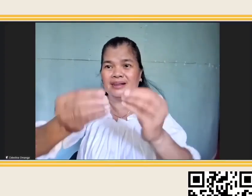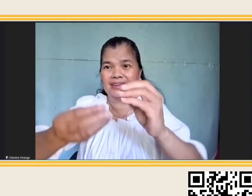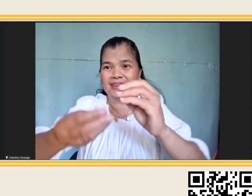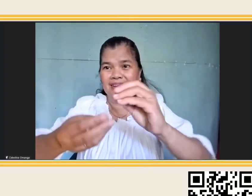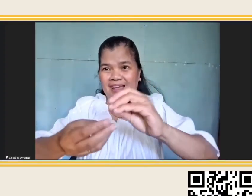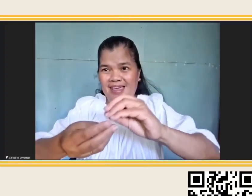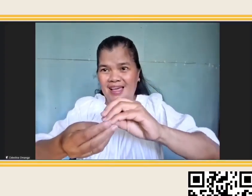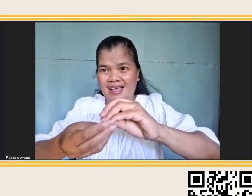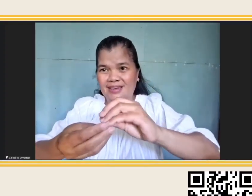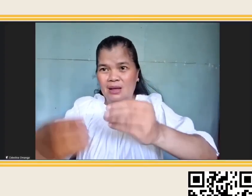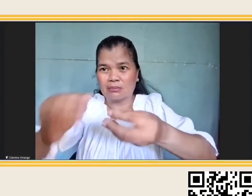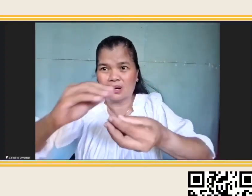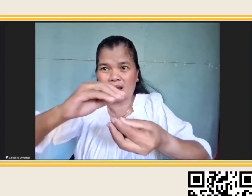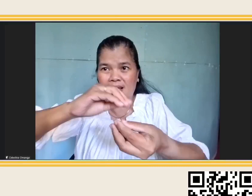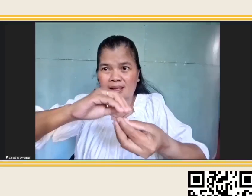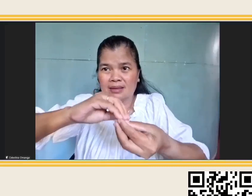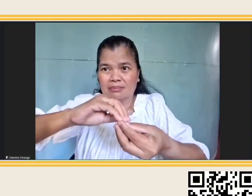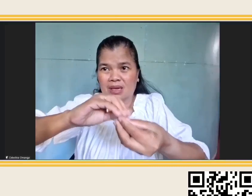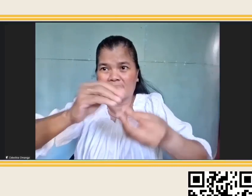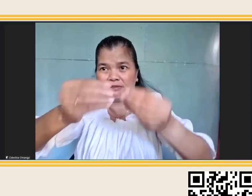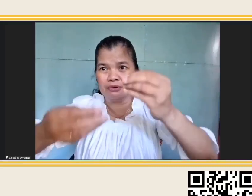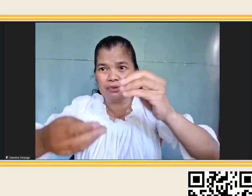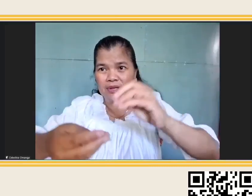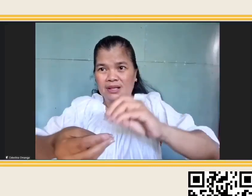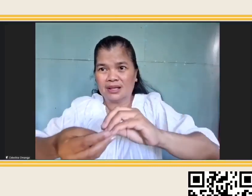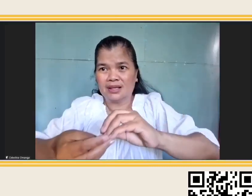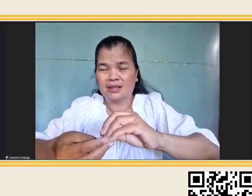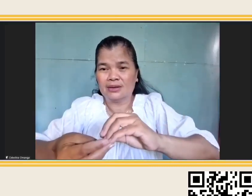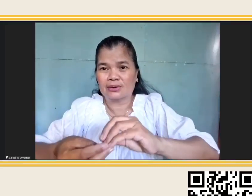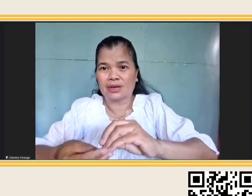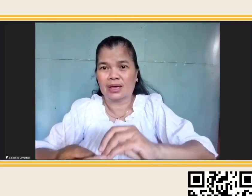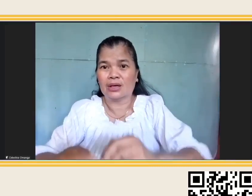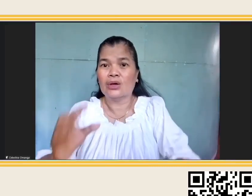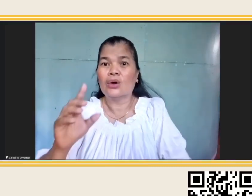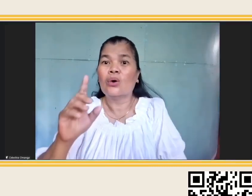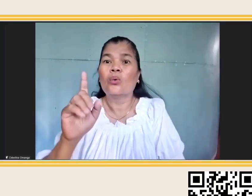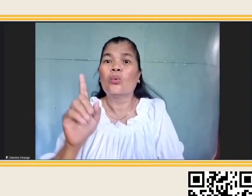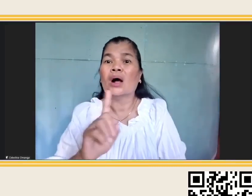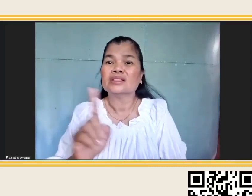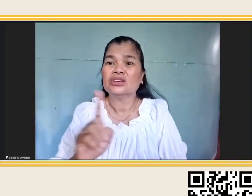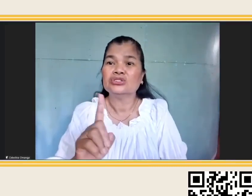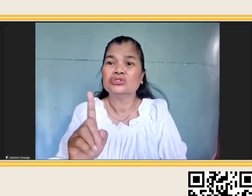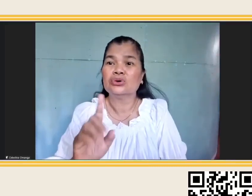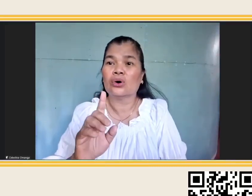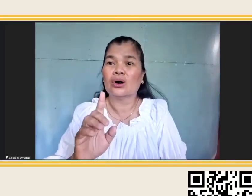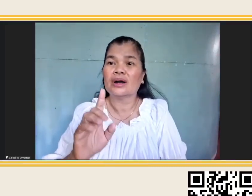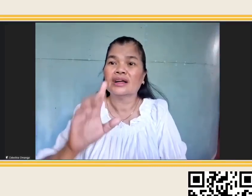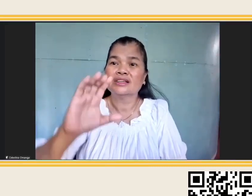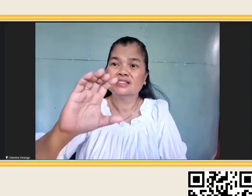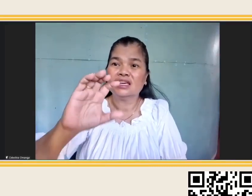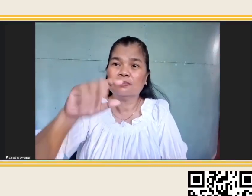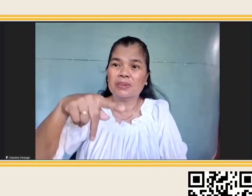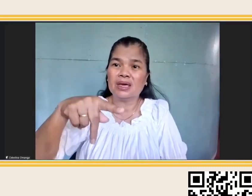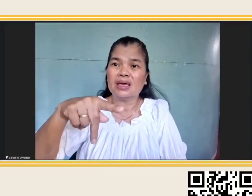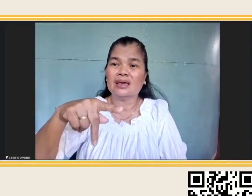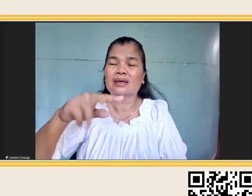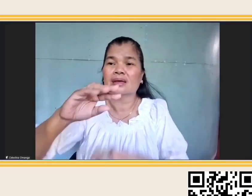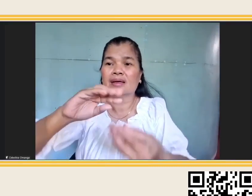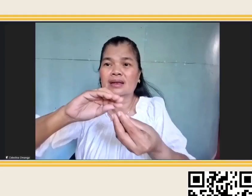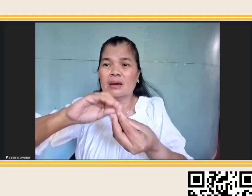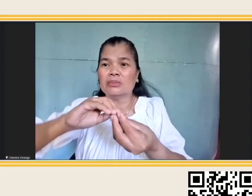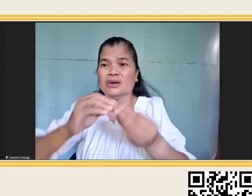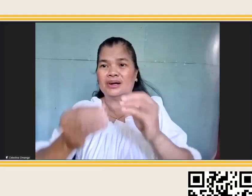number? Ayan, number ha. Be careful. Okay. What is your